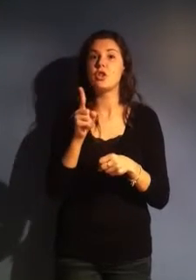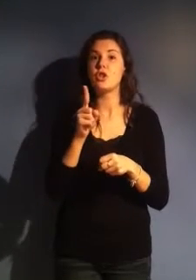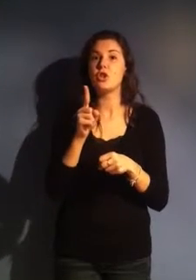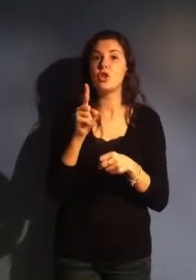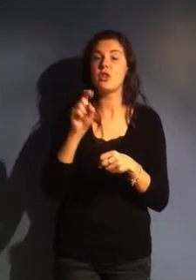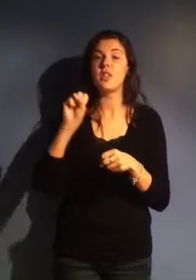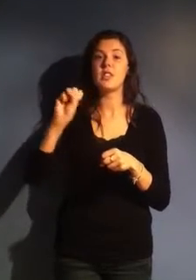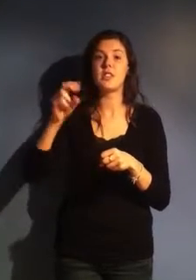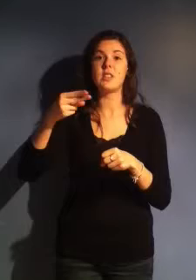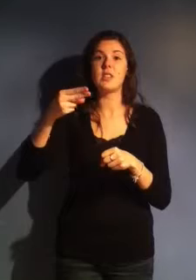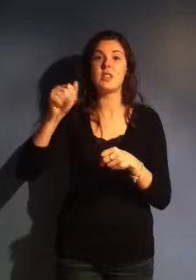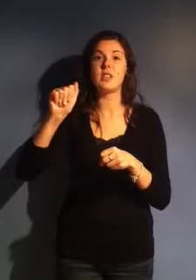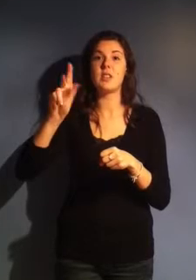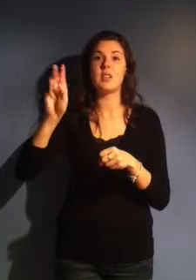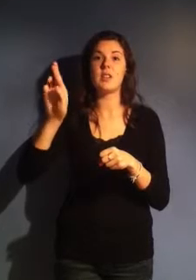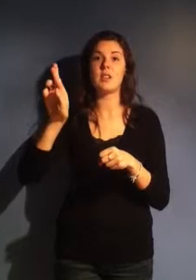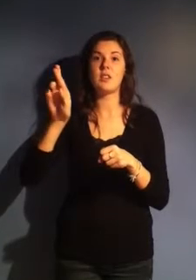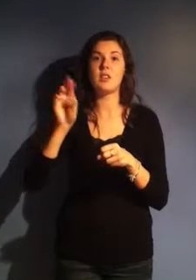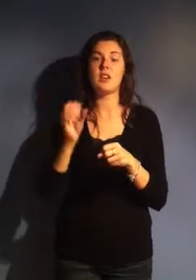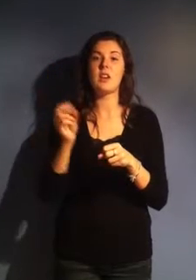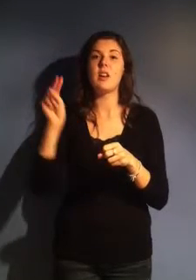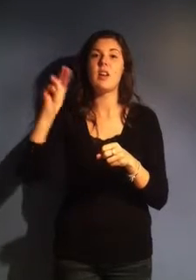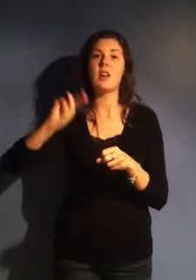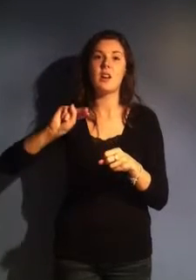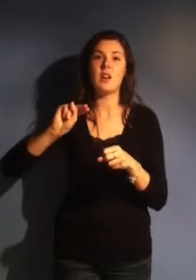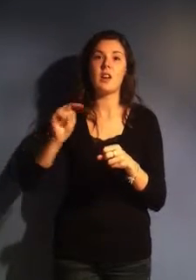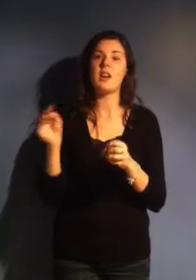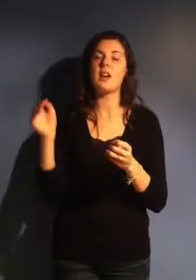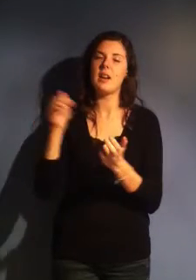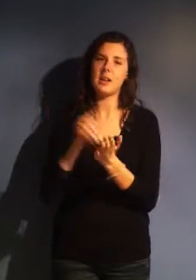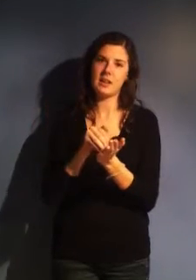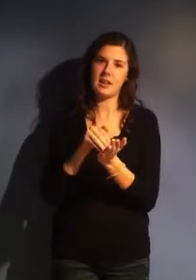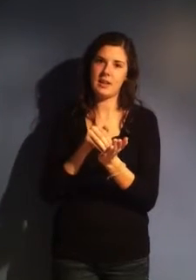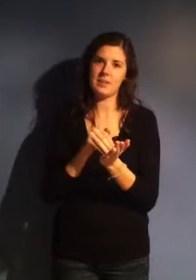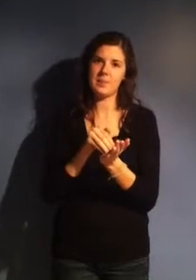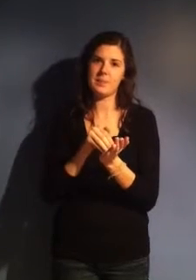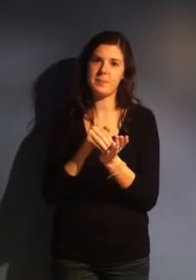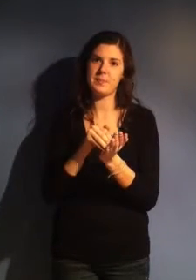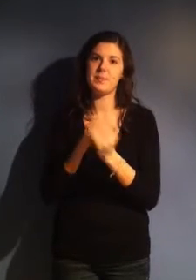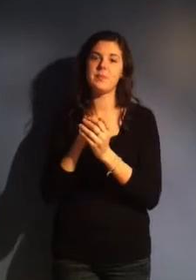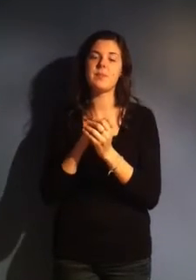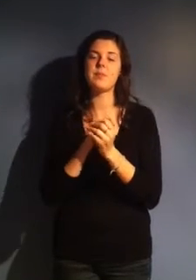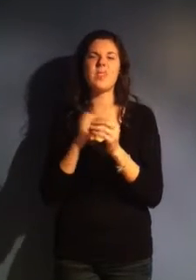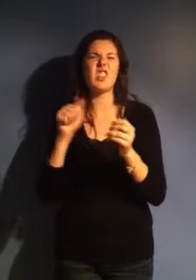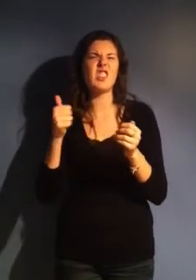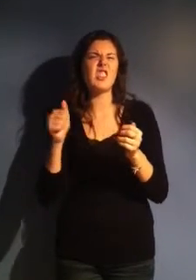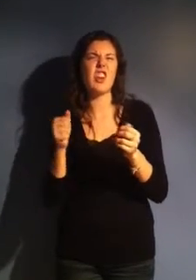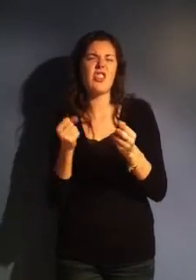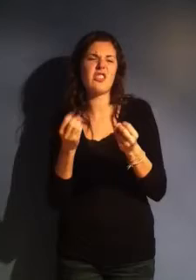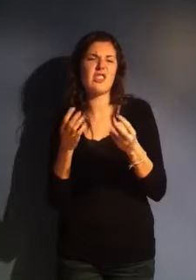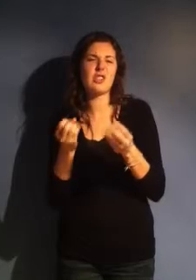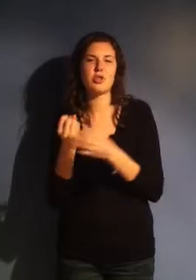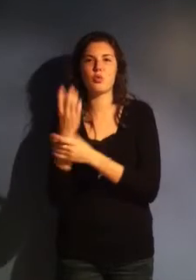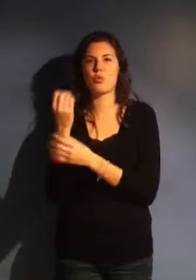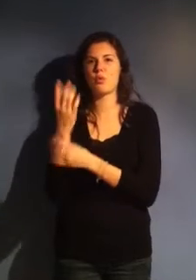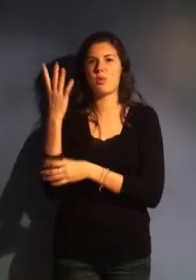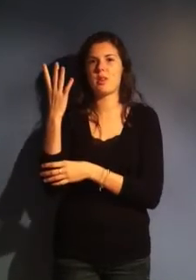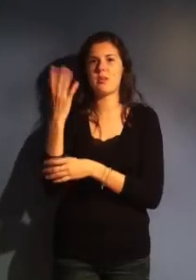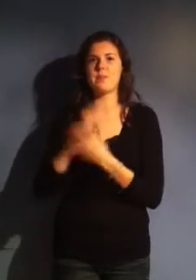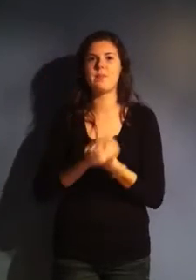lot of people have different stuff growing on there. And after that, after it's done, then you let it incubate for